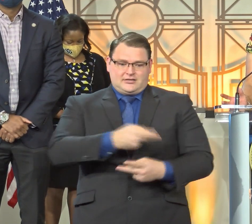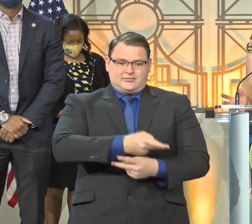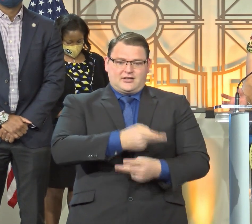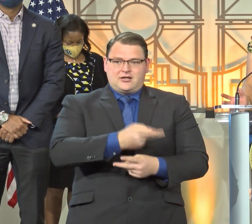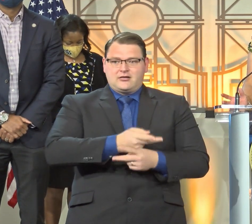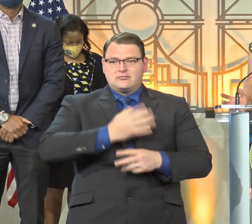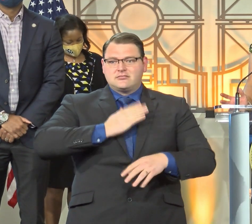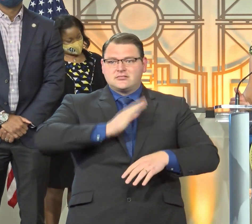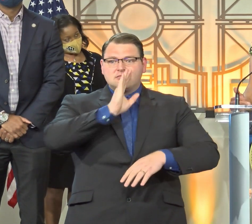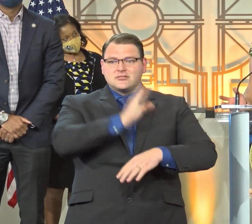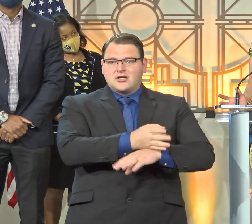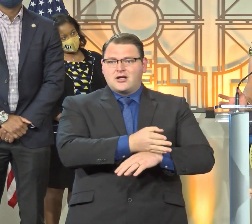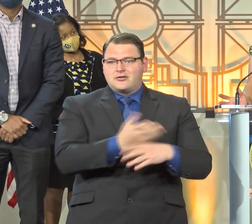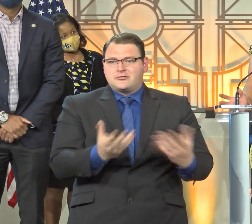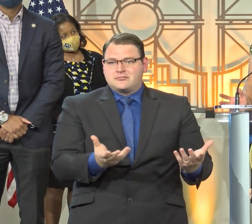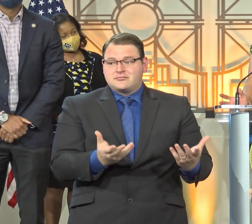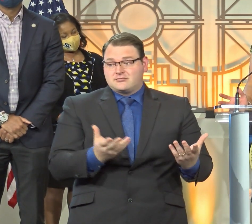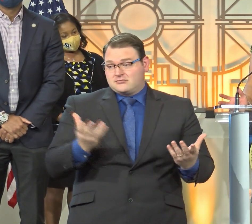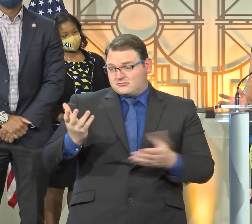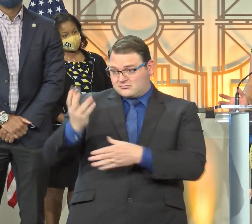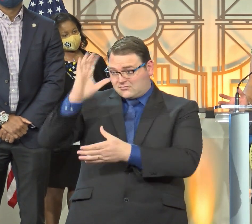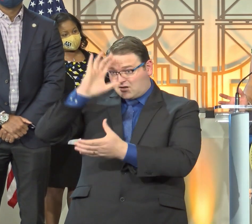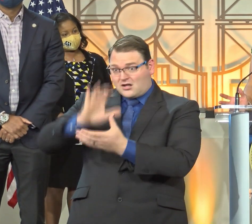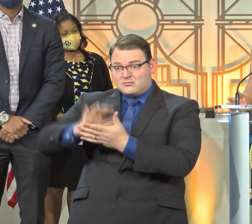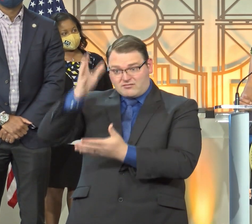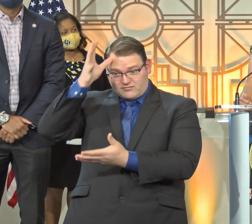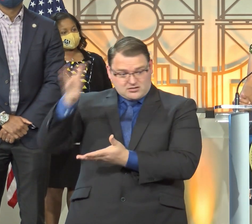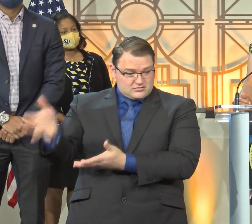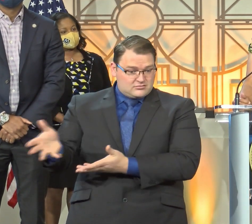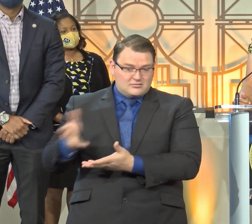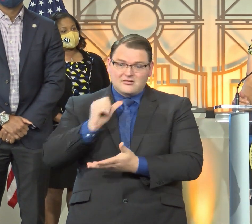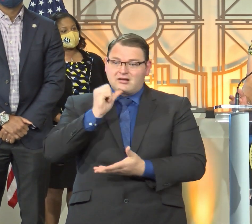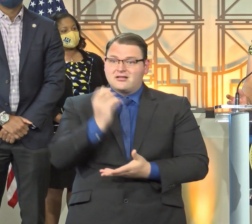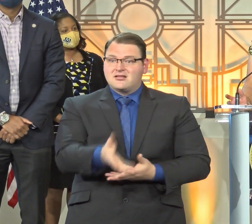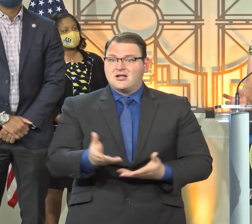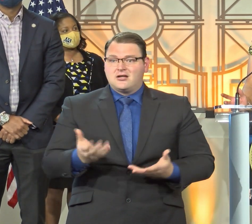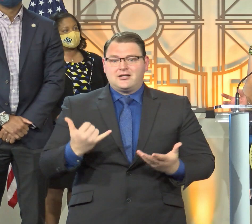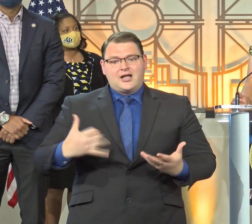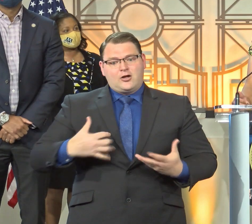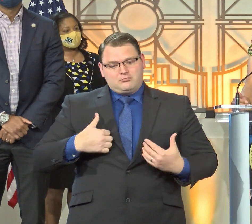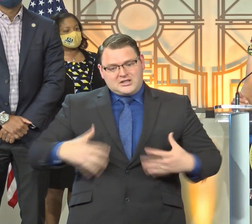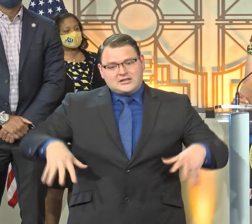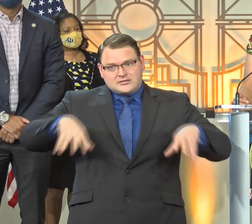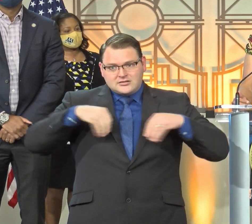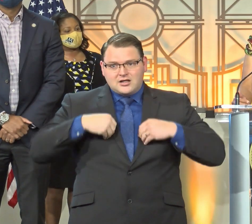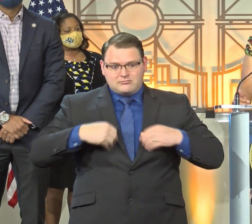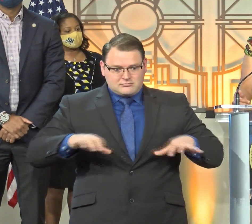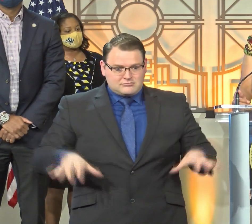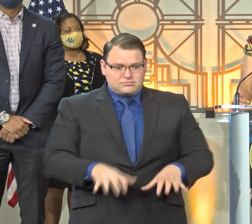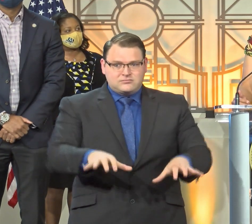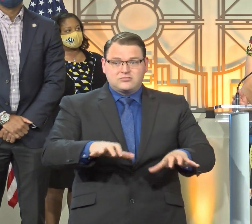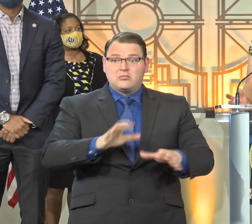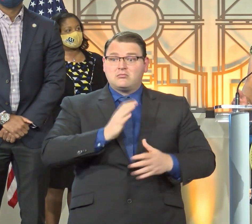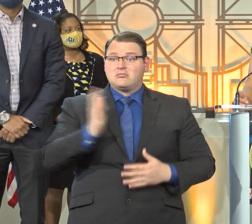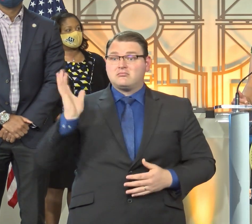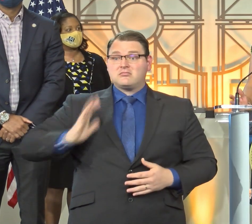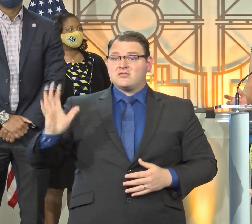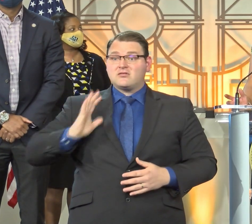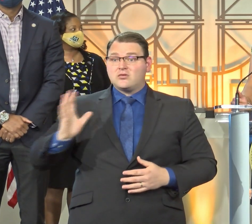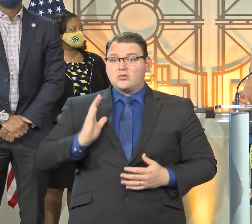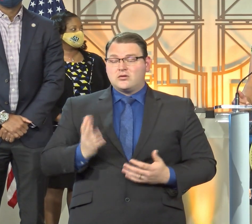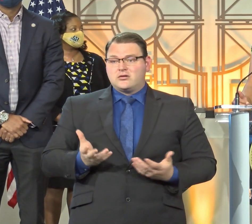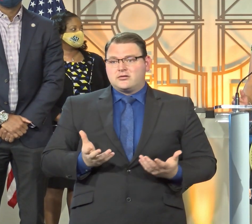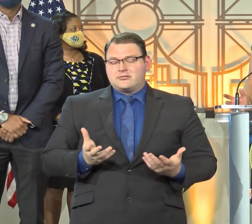on responsibilities at home that I never had to do before. I'm thinking in the future, when our daughter